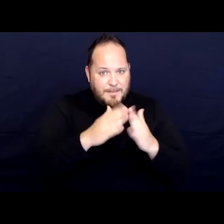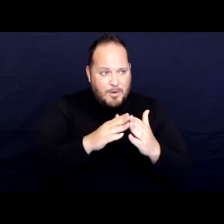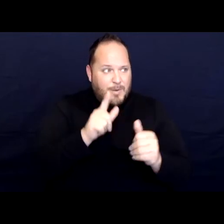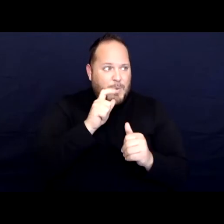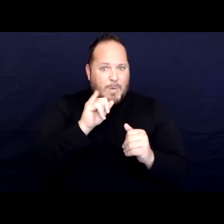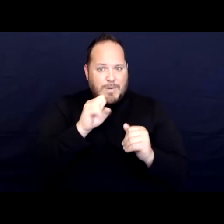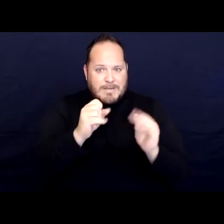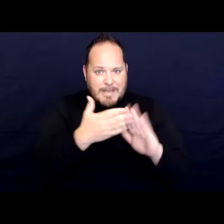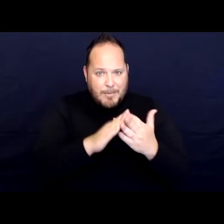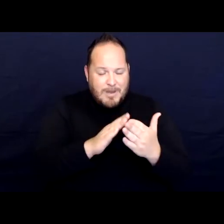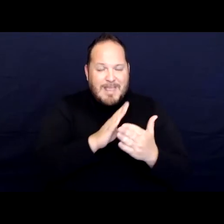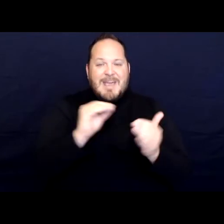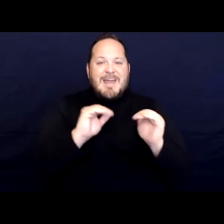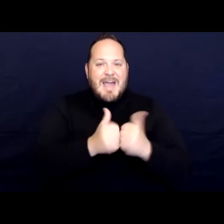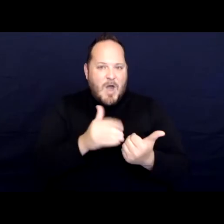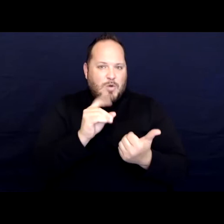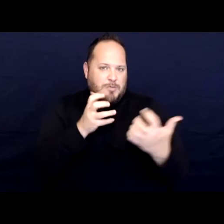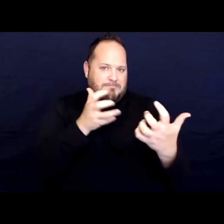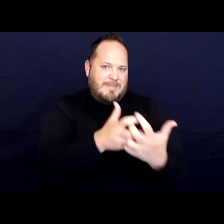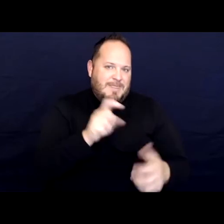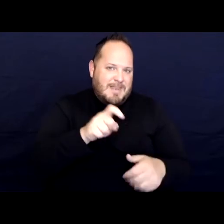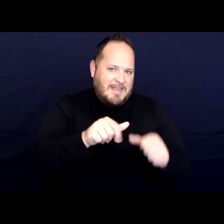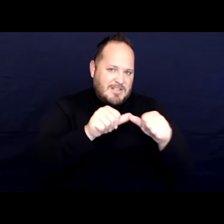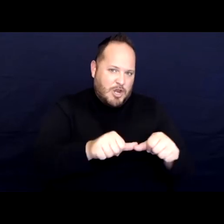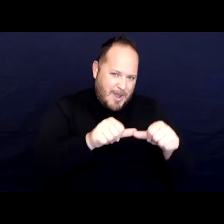and how do you meet those needs ongoing.